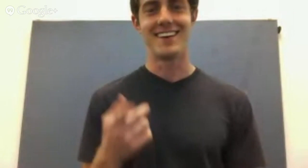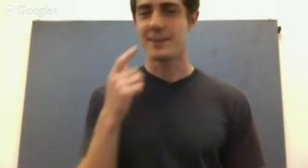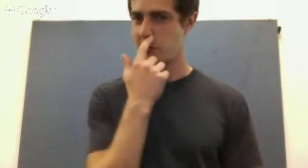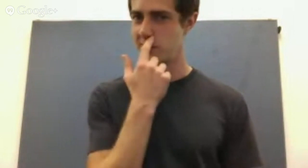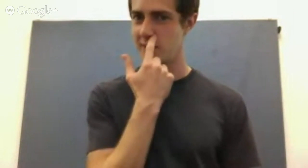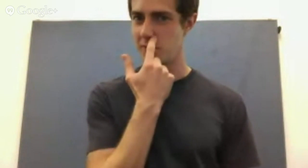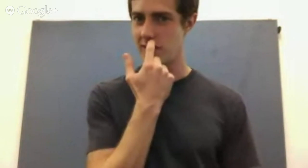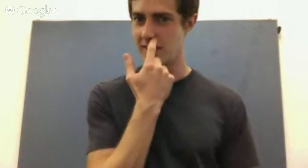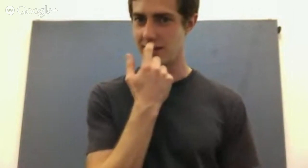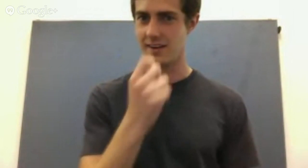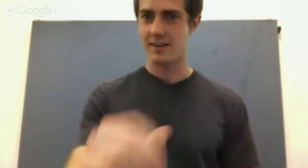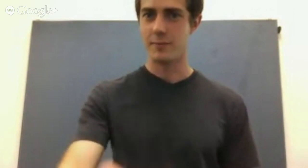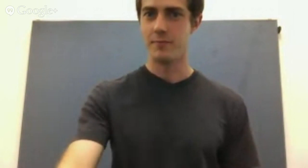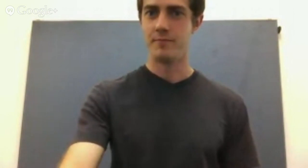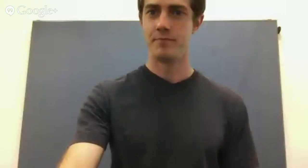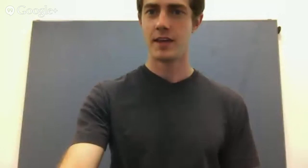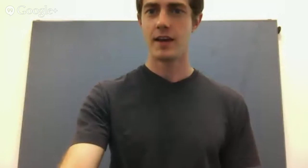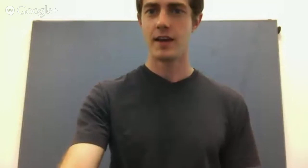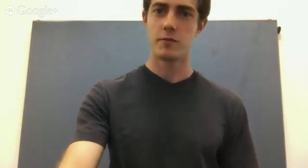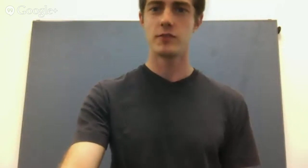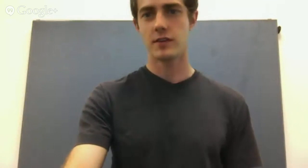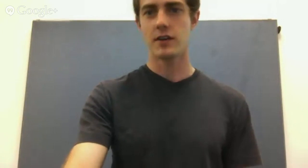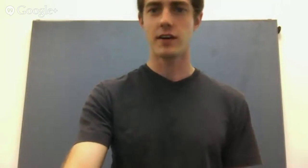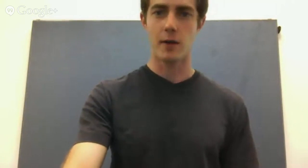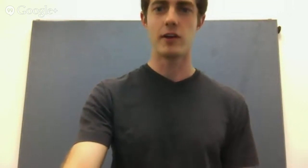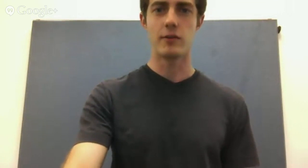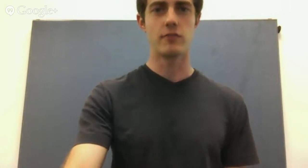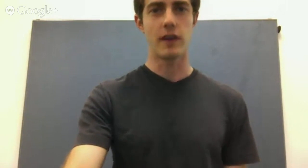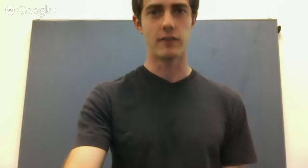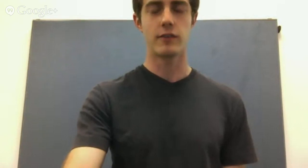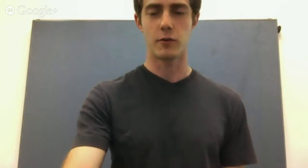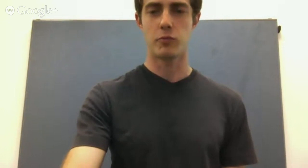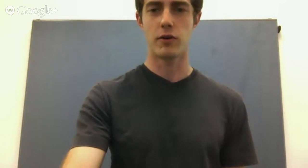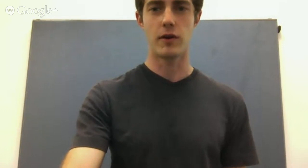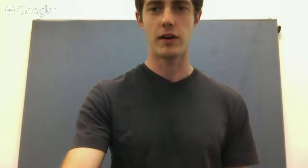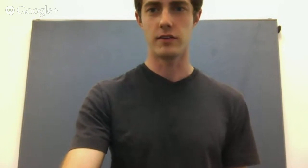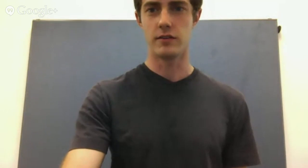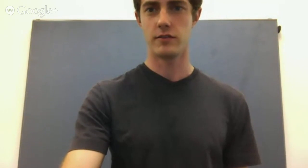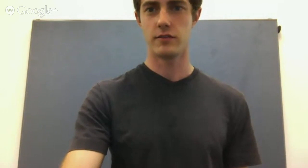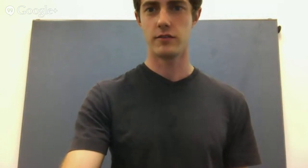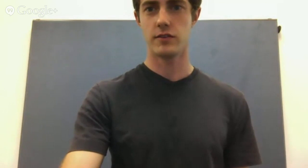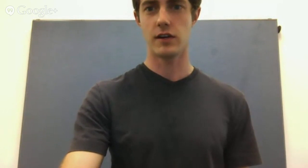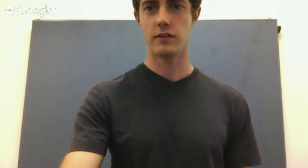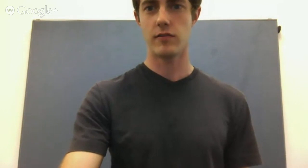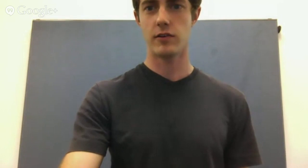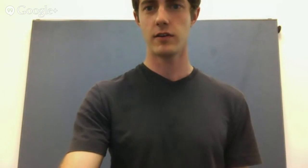almost sign Mary. I'm using a combination of AOSL Pro and Signing Savvy.